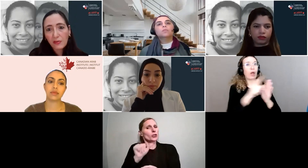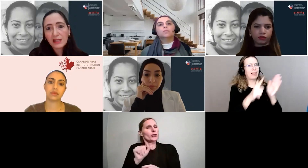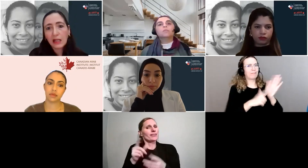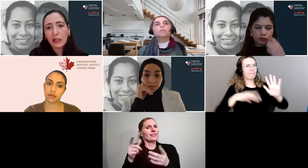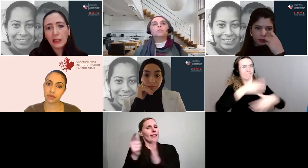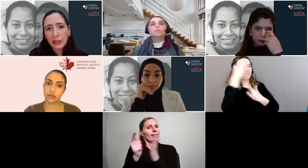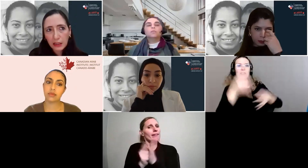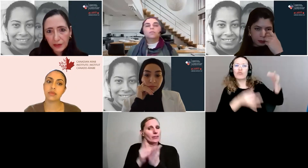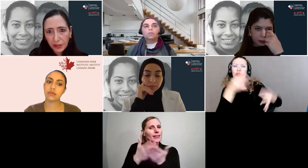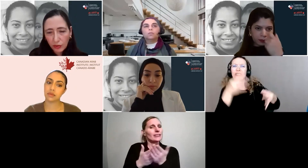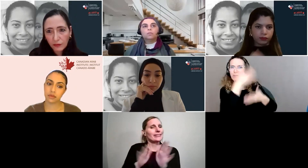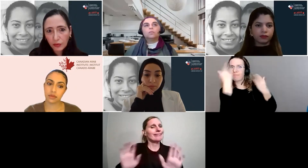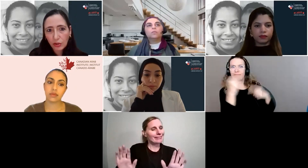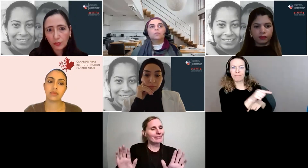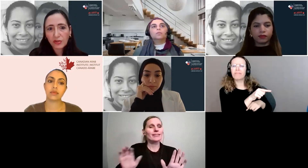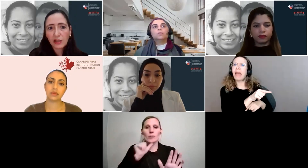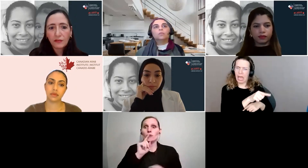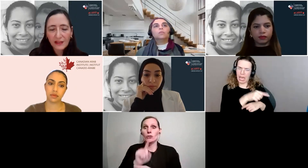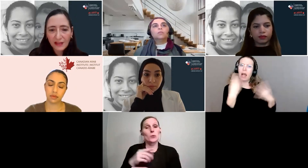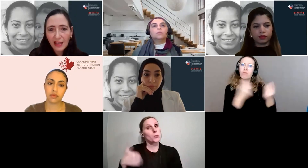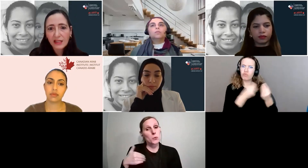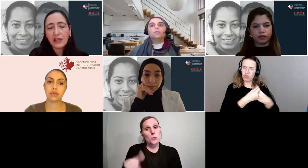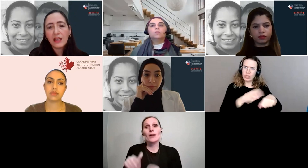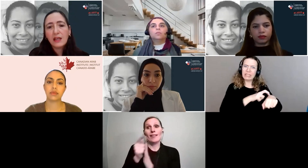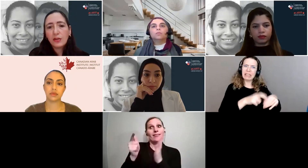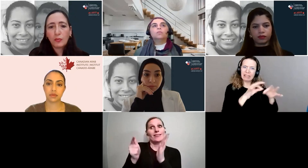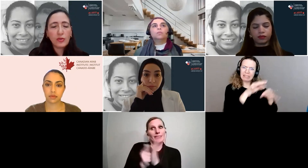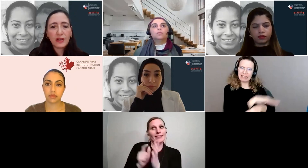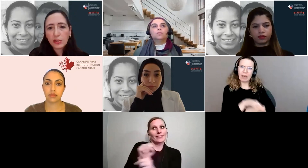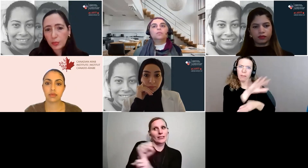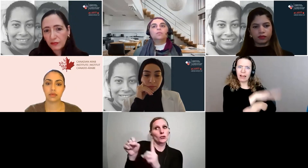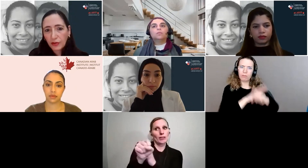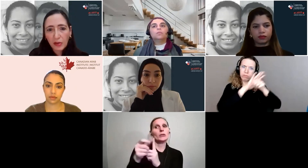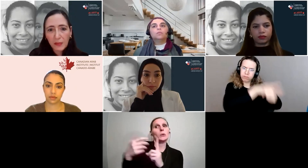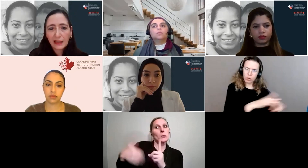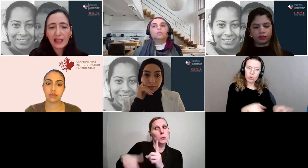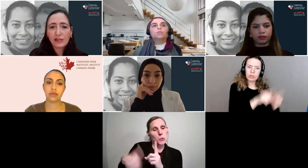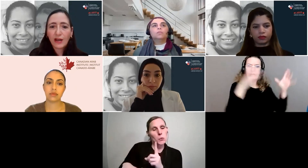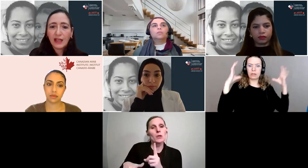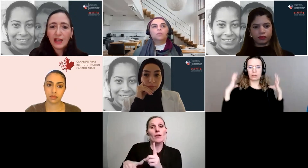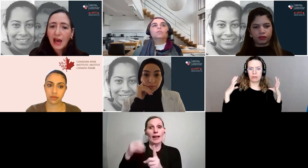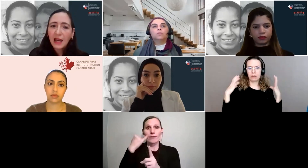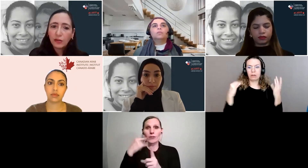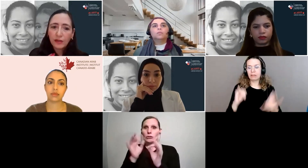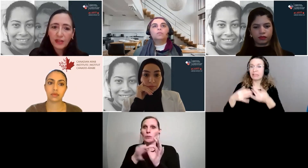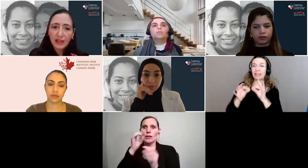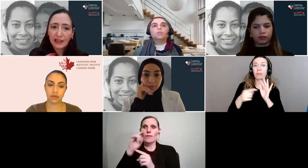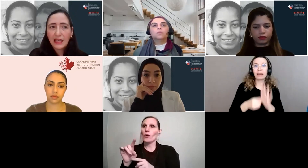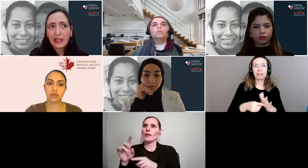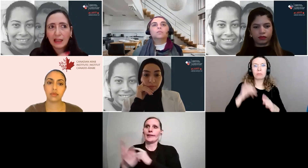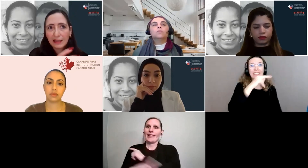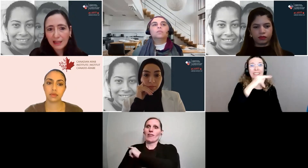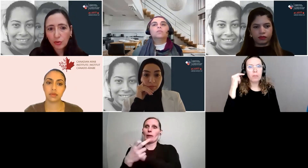also carries a lot of stress for interpreters, a lot of anxiety, you know, when you are interpreting for a criminal case, right? And I don't think